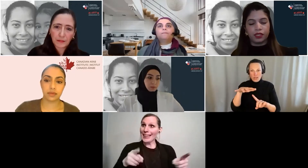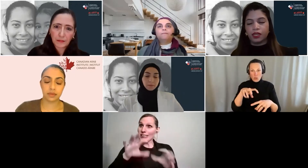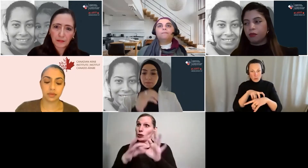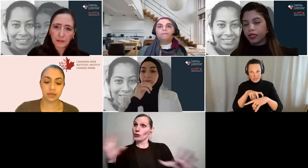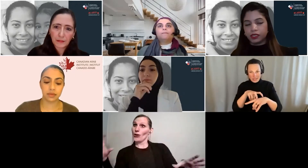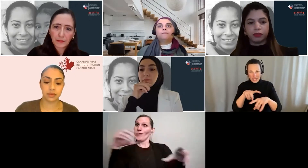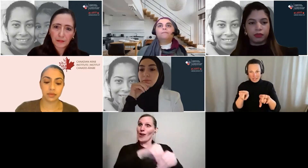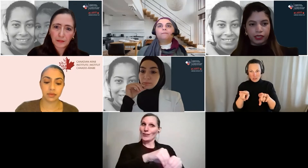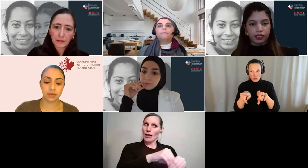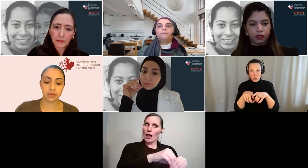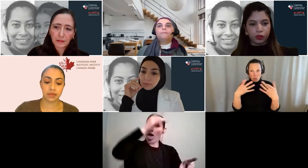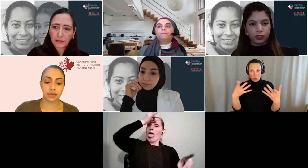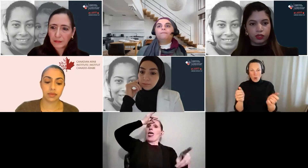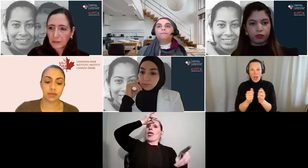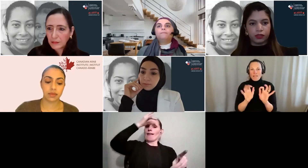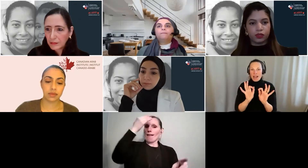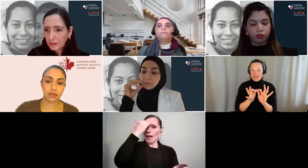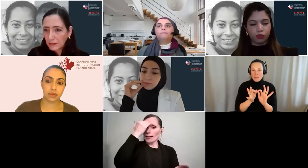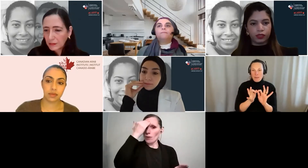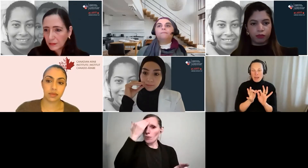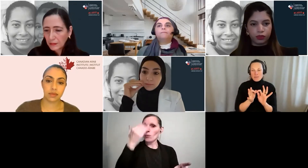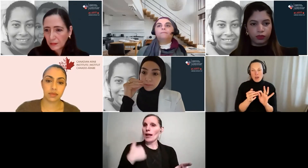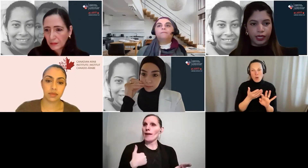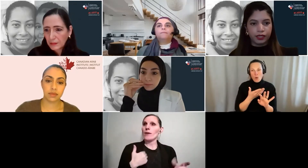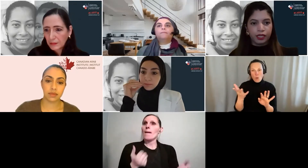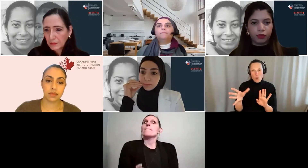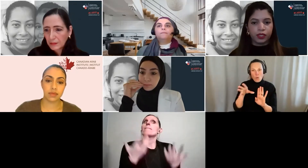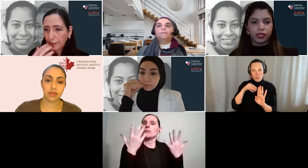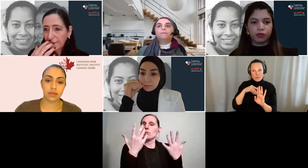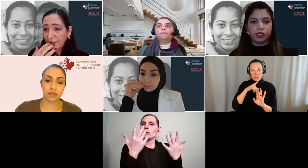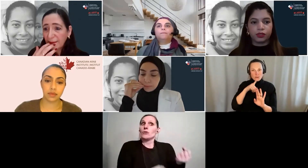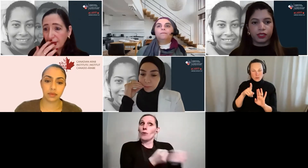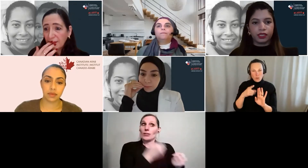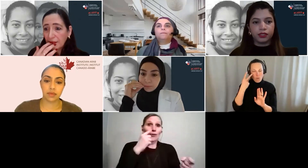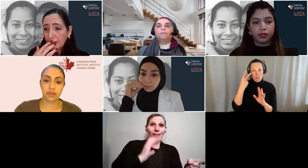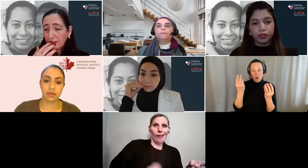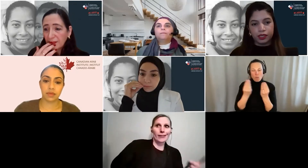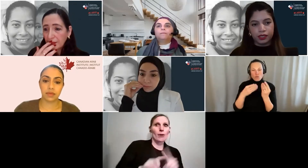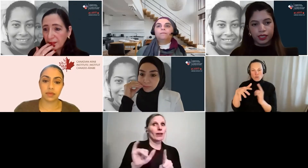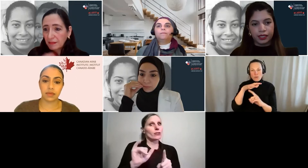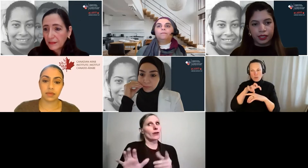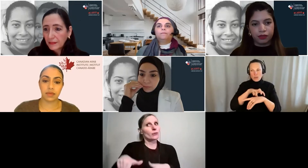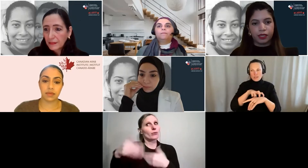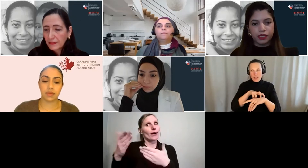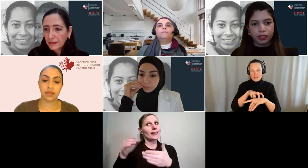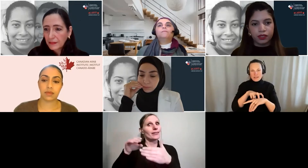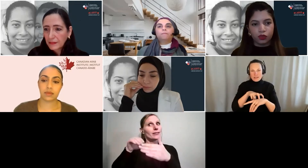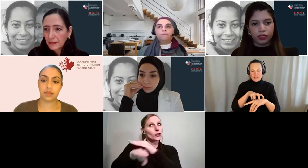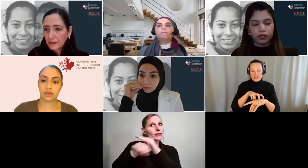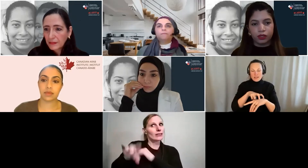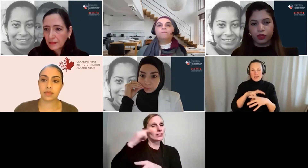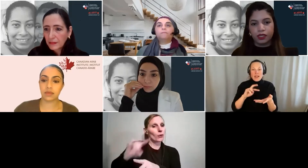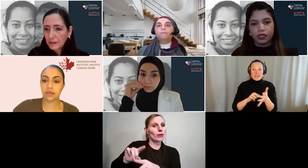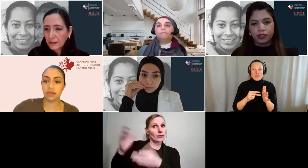have multiple mental health supports to be able to support them through that. But we need to make sure that interpreters are taking care of themselves as